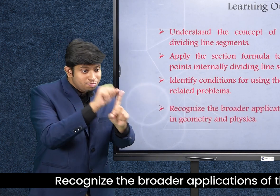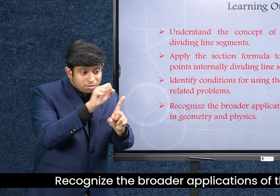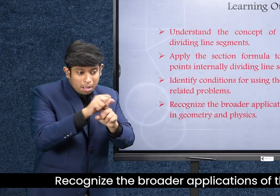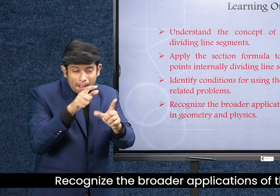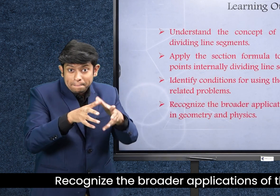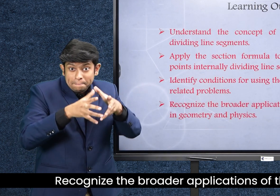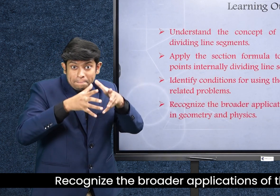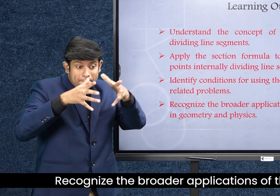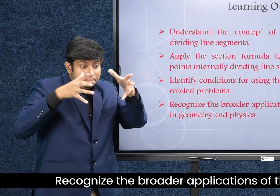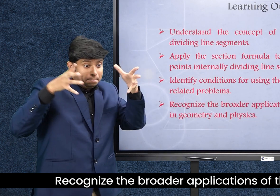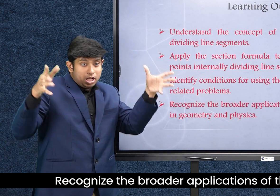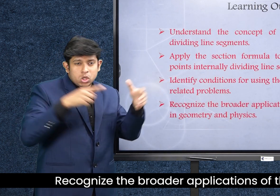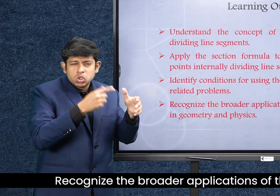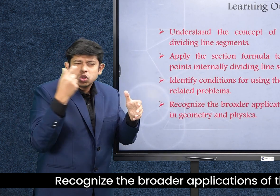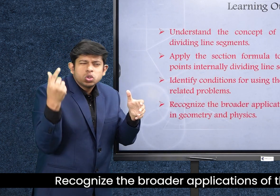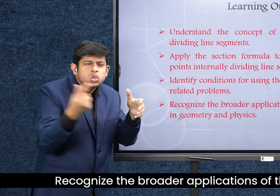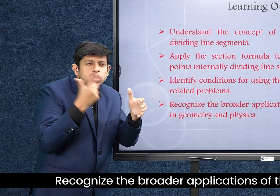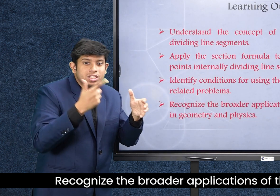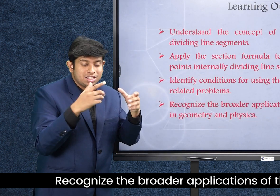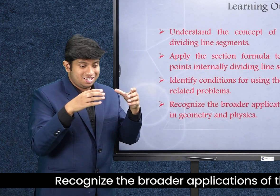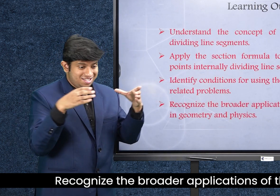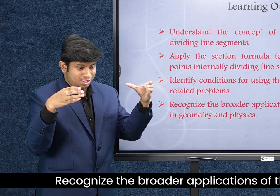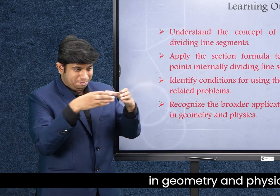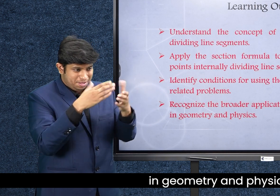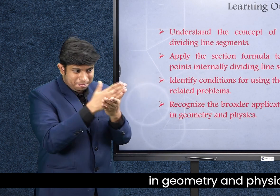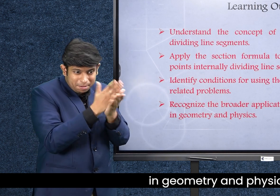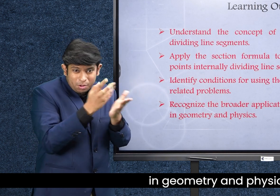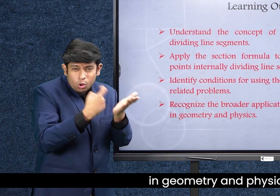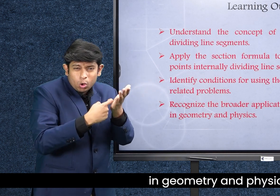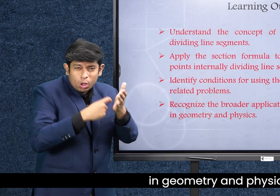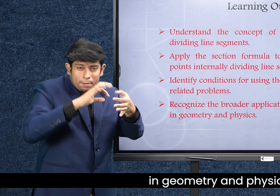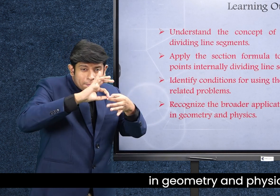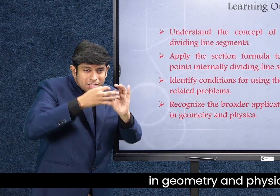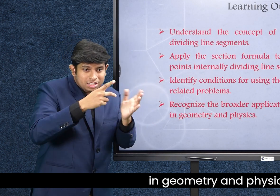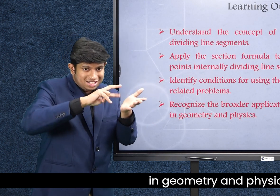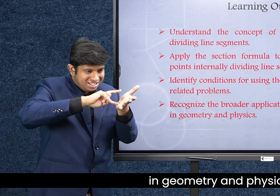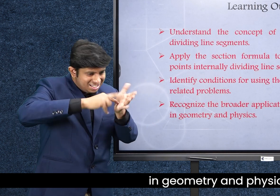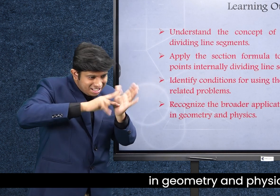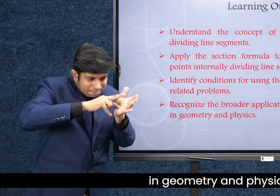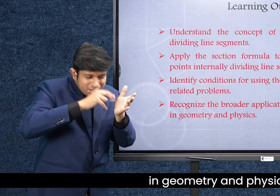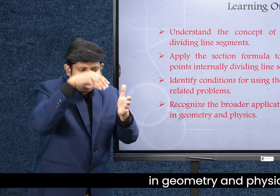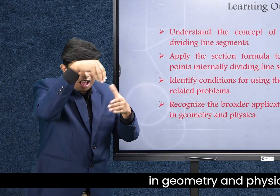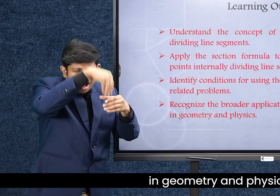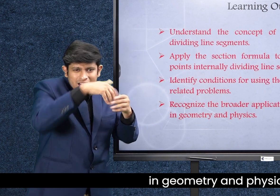Recognize the broader applications of the section formula in geometry and physics.